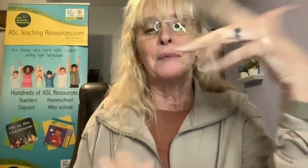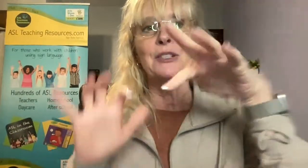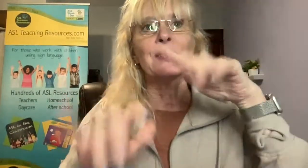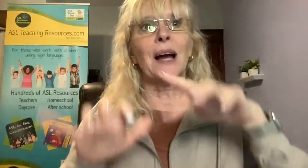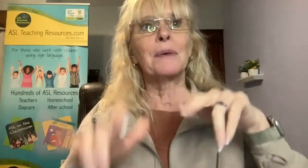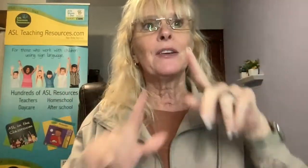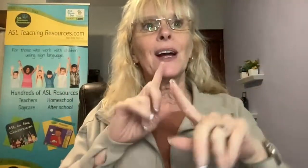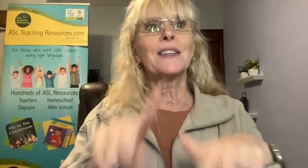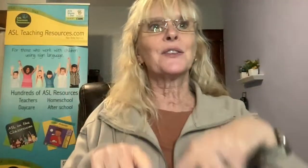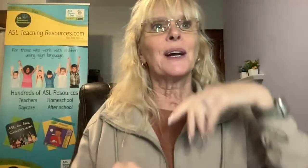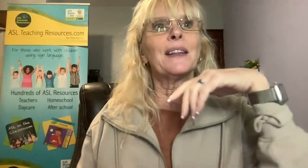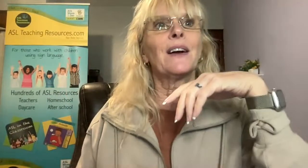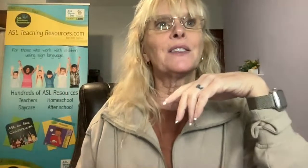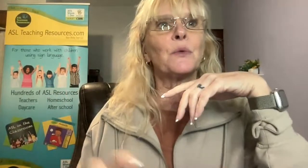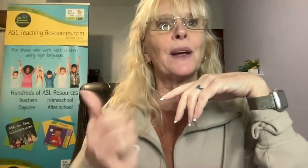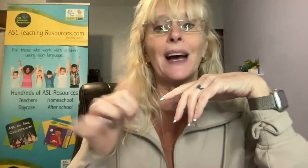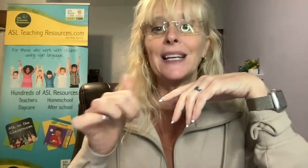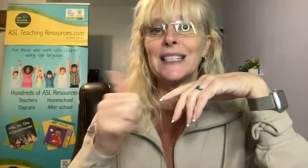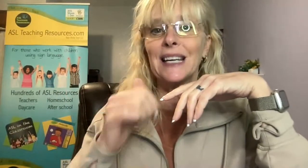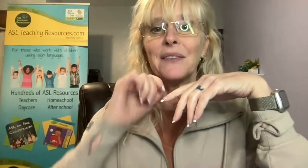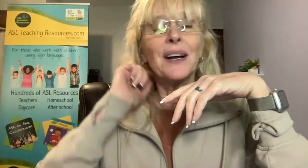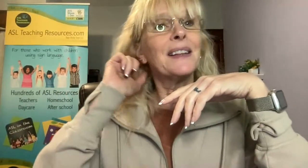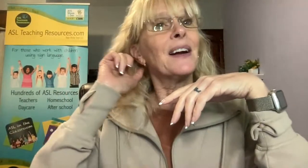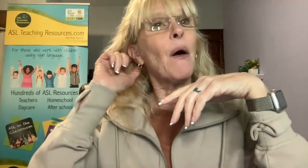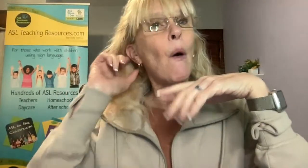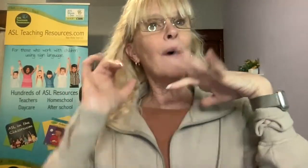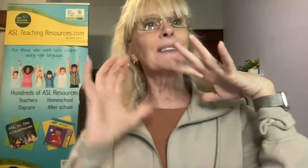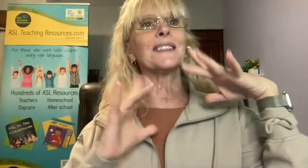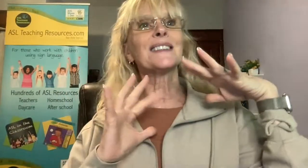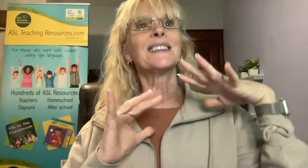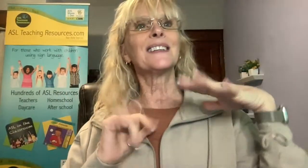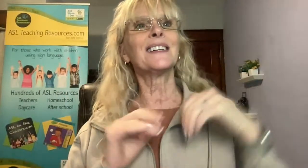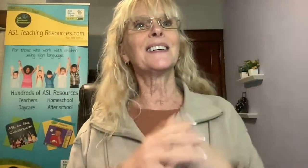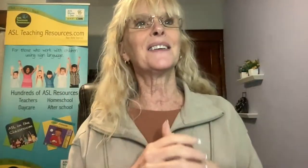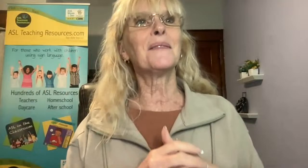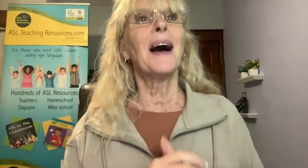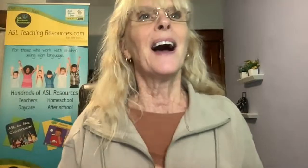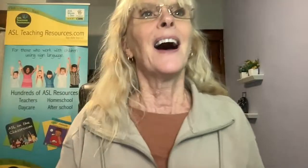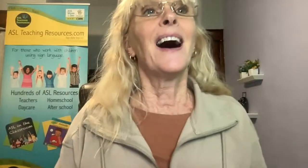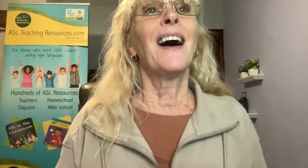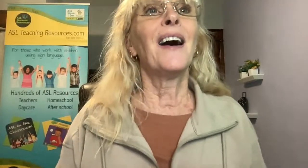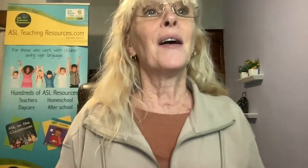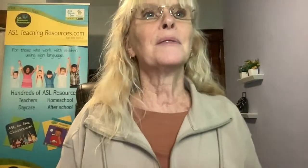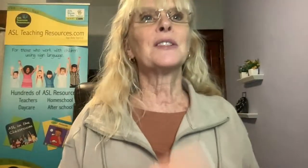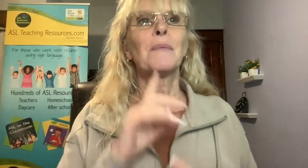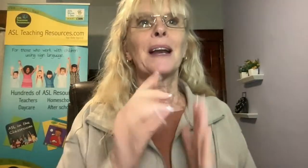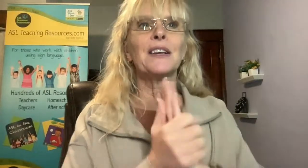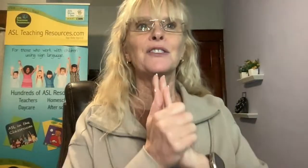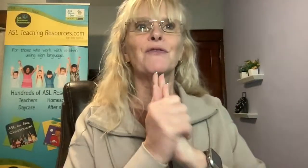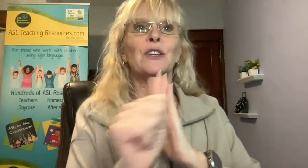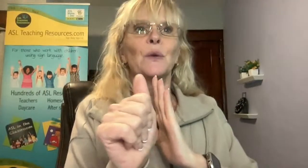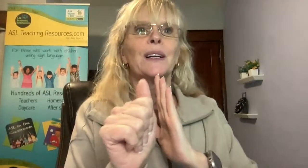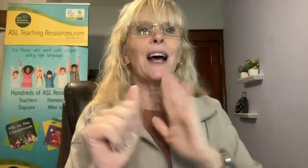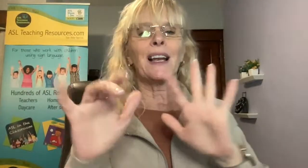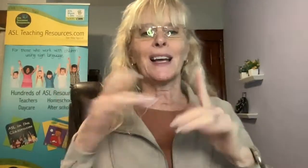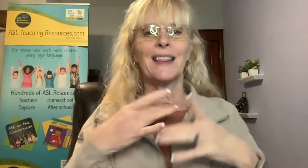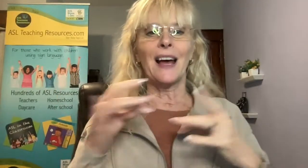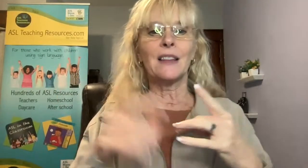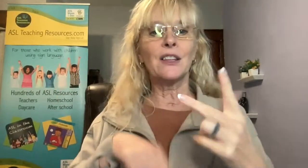so type in your answer right there. So we got a 10 right there. Awesome. Somebody is fluent. I like that. The